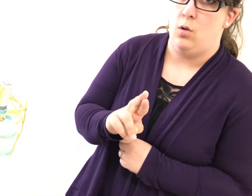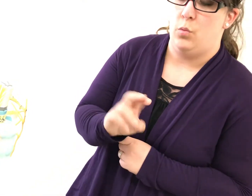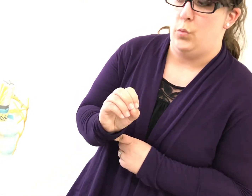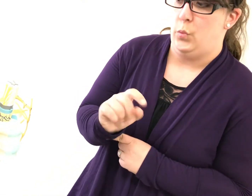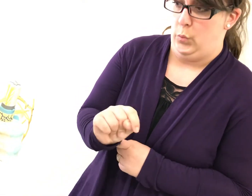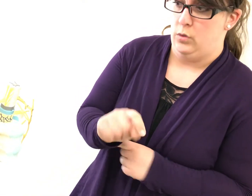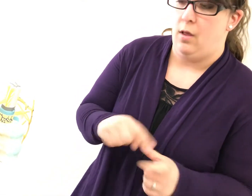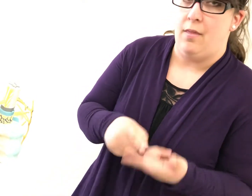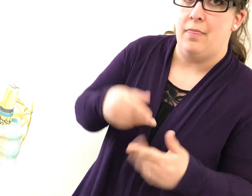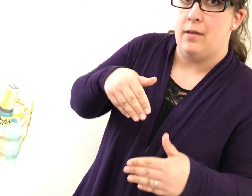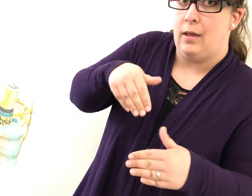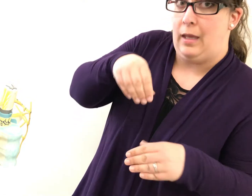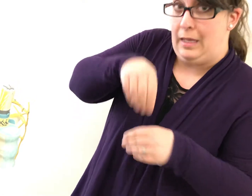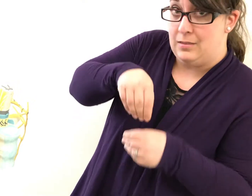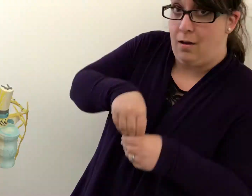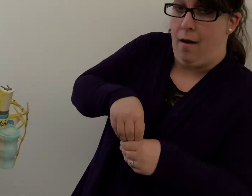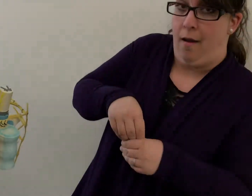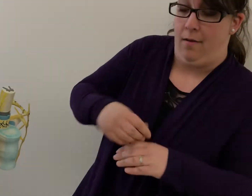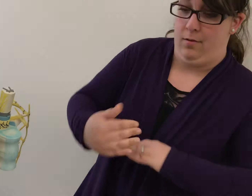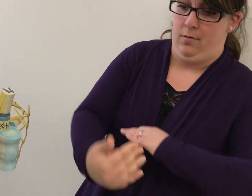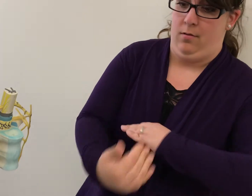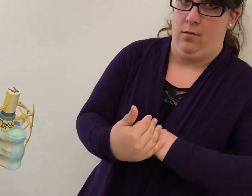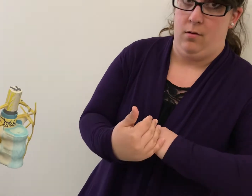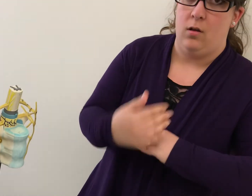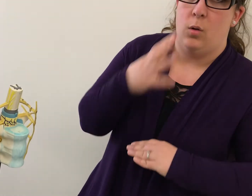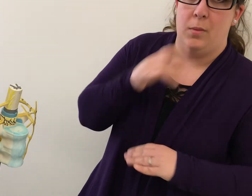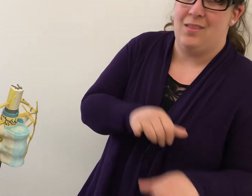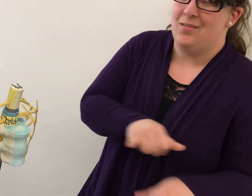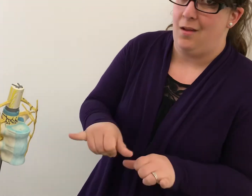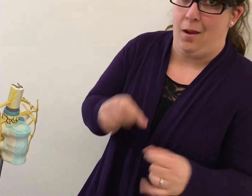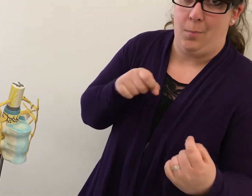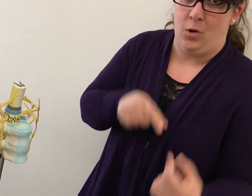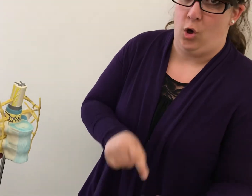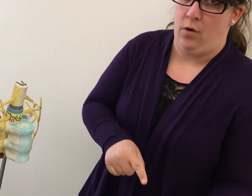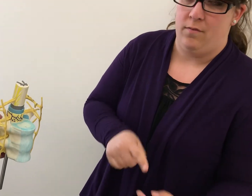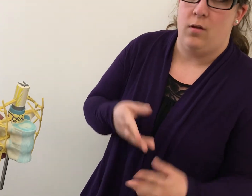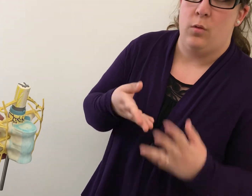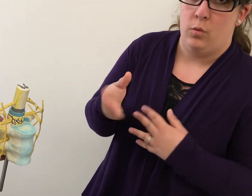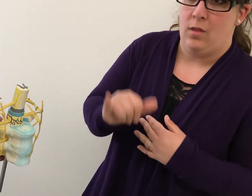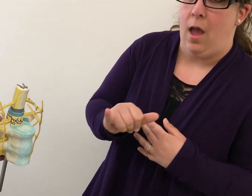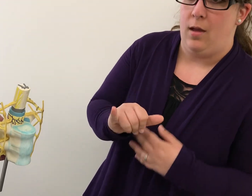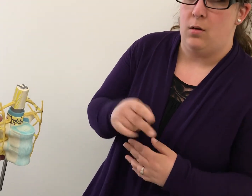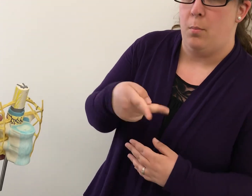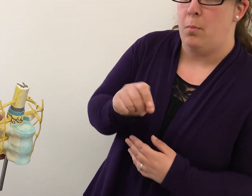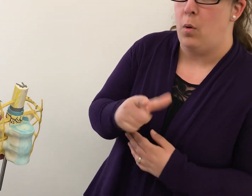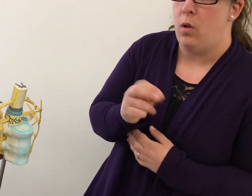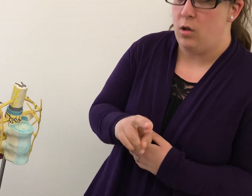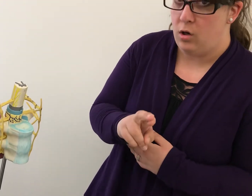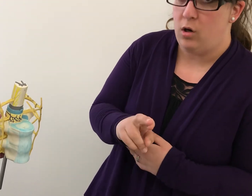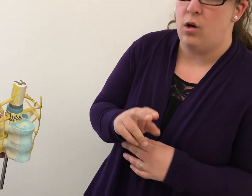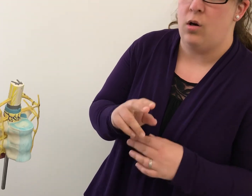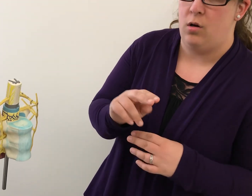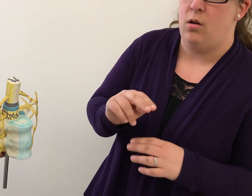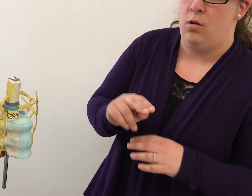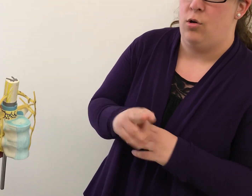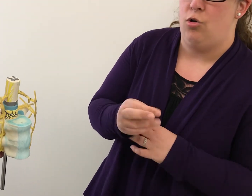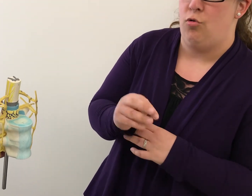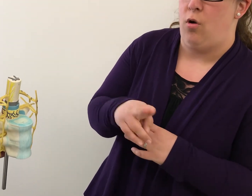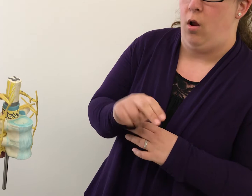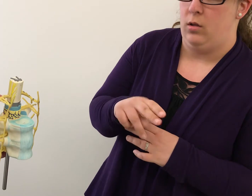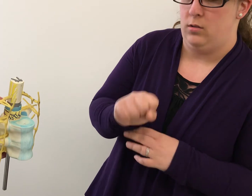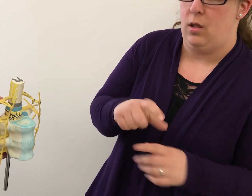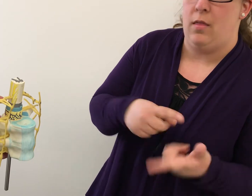incoming sensory information would go through this same nerve through unipolar sensory neurons and in through the dorsal root